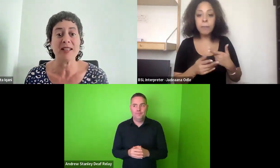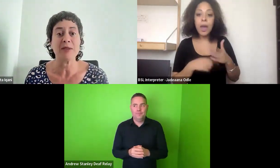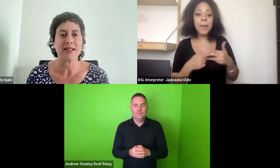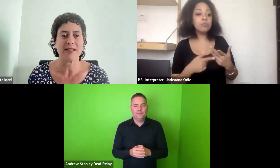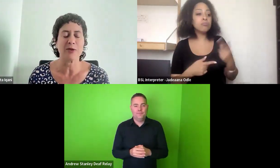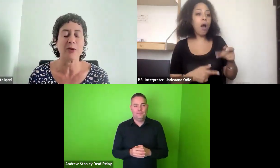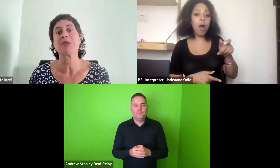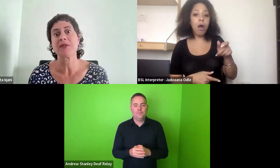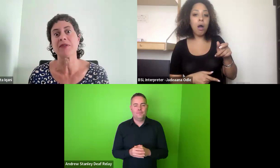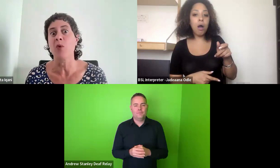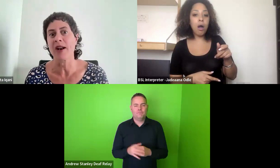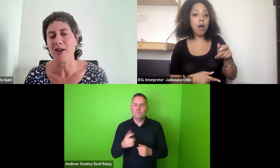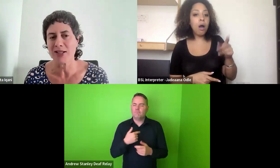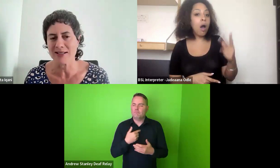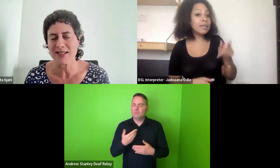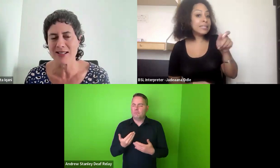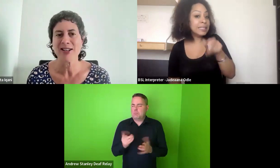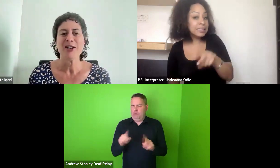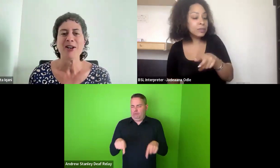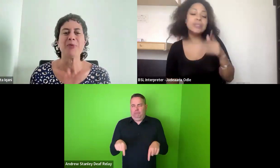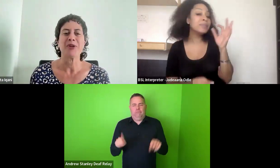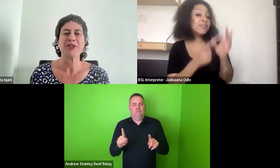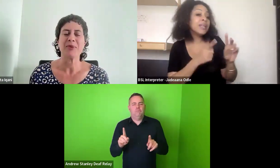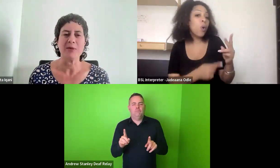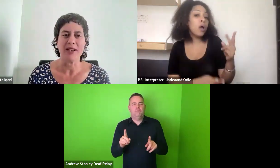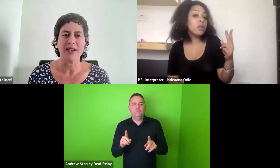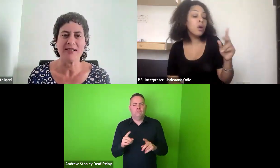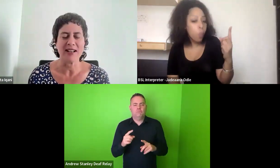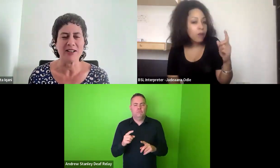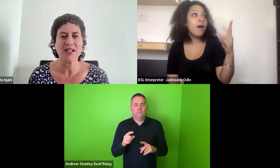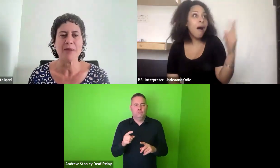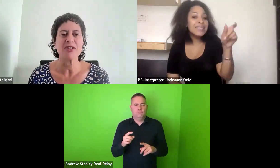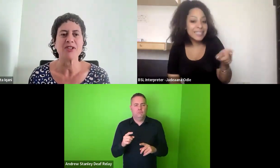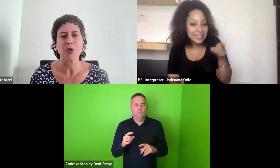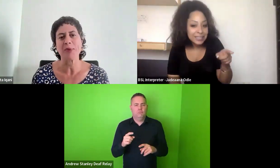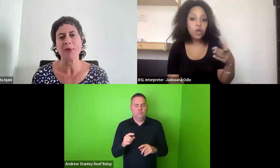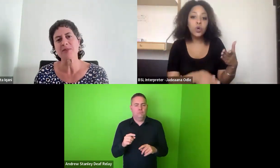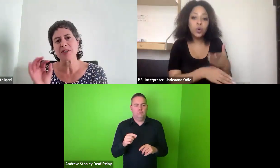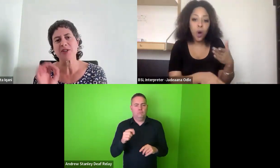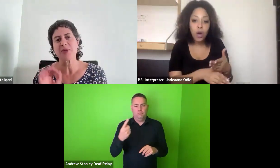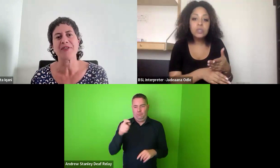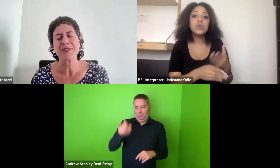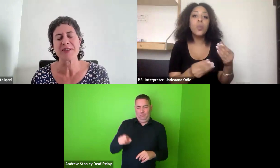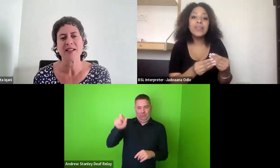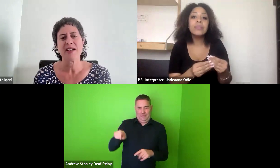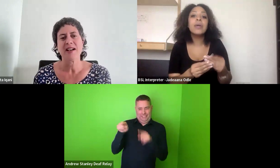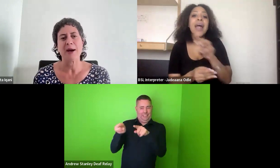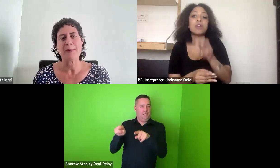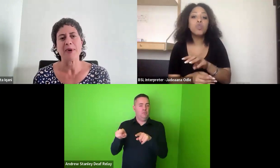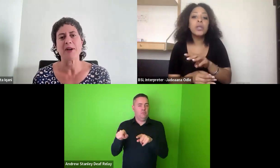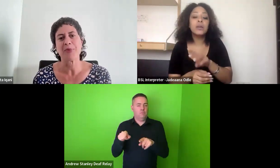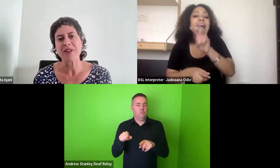work with e-waste, or specifically one artist who works with e-waste. And I know time is short, but I just wanted to